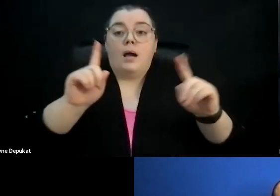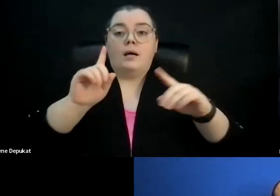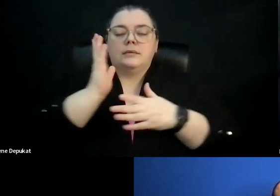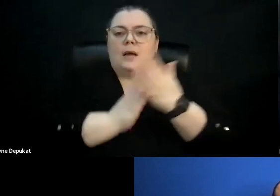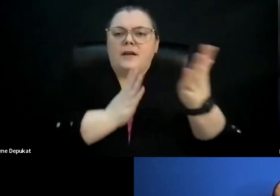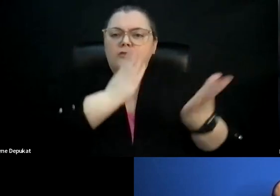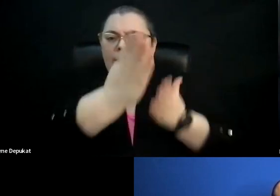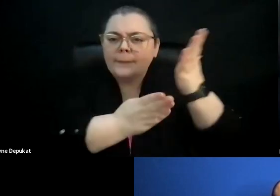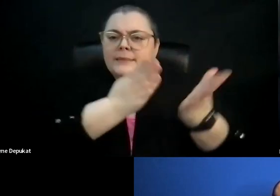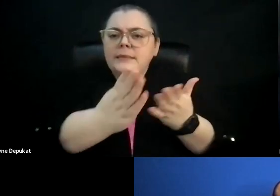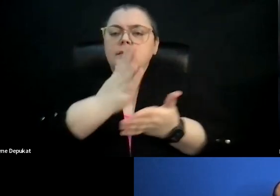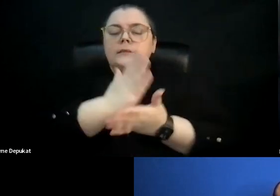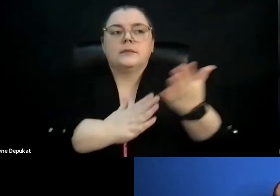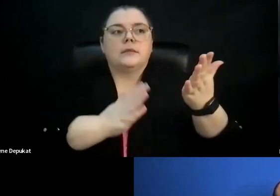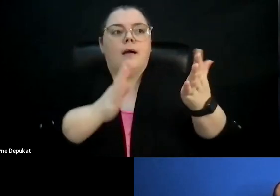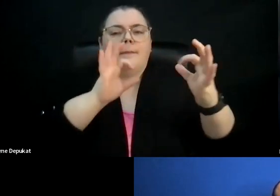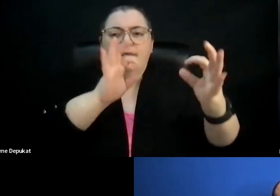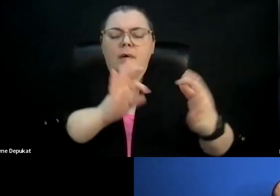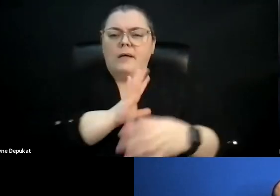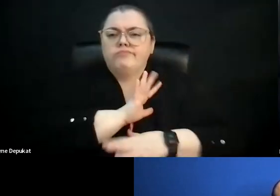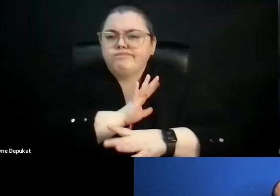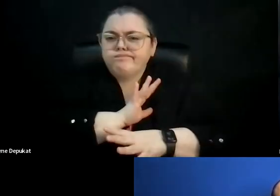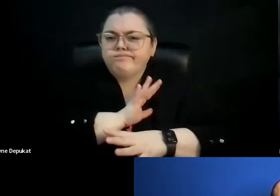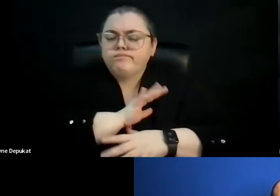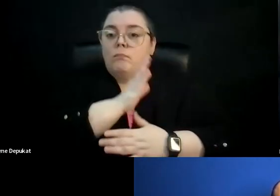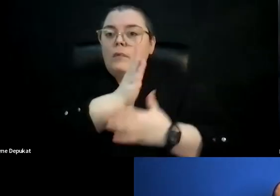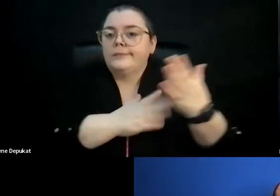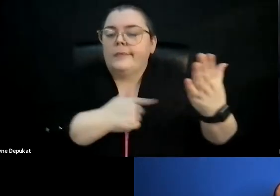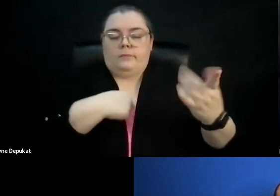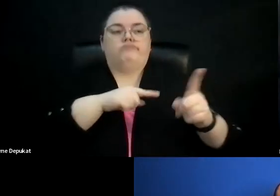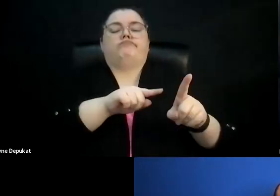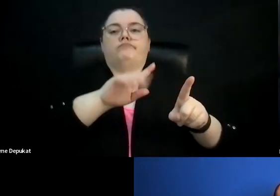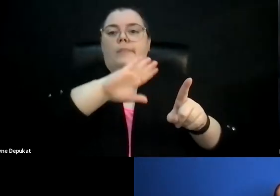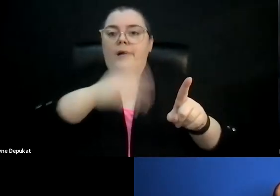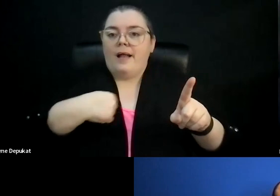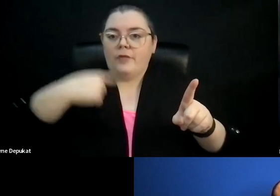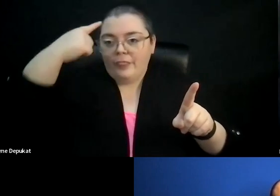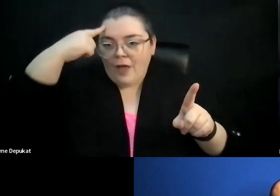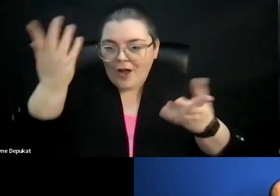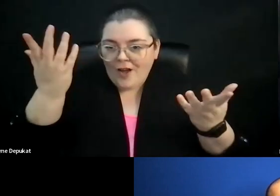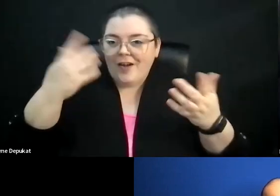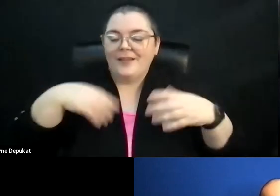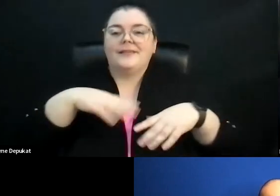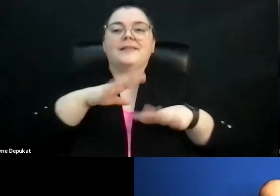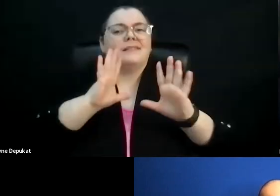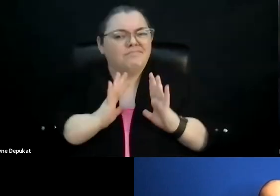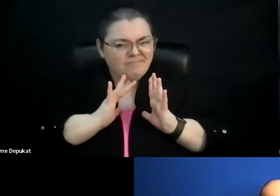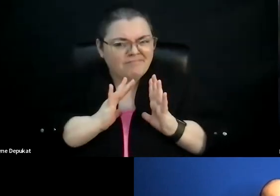in terms of the work group that we've been doing. Some of the feedback submitted